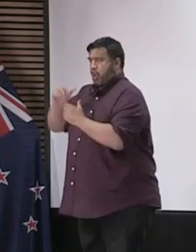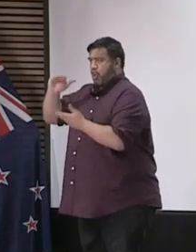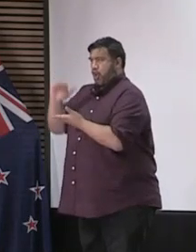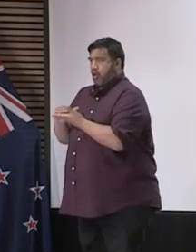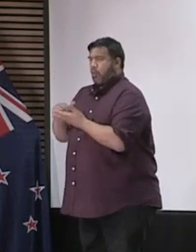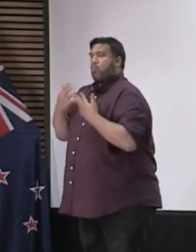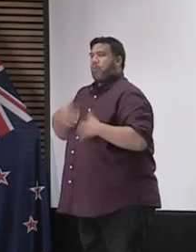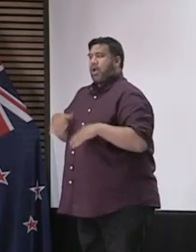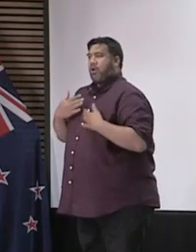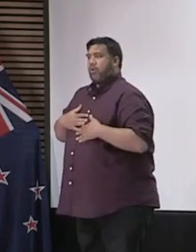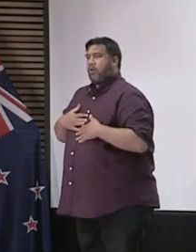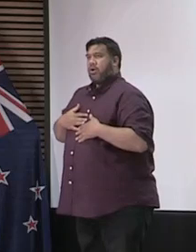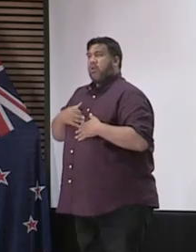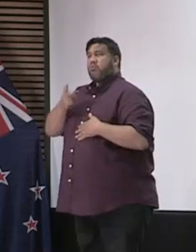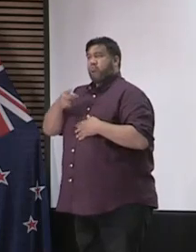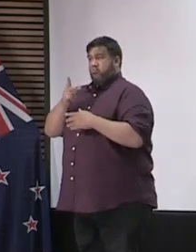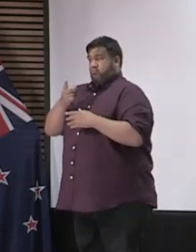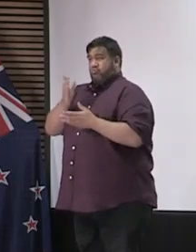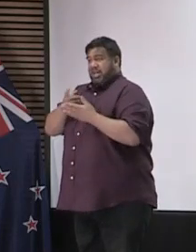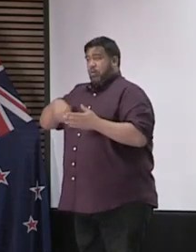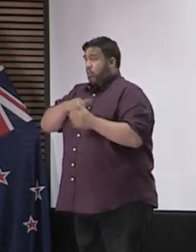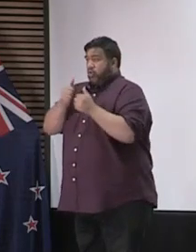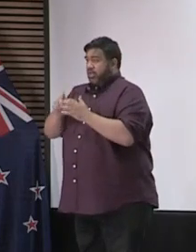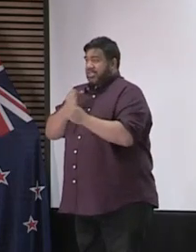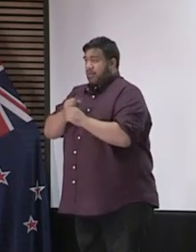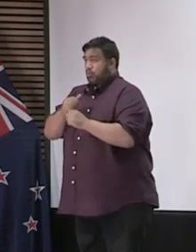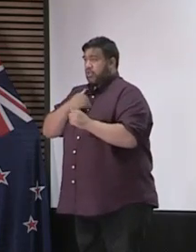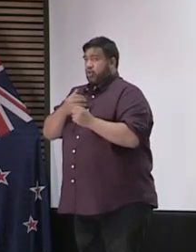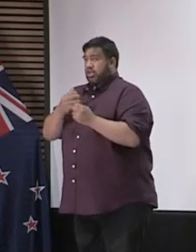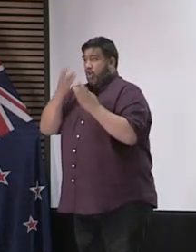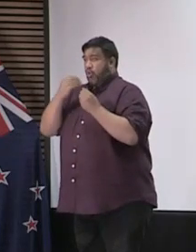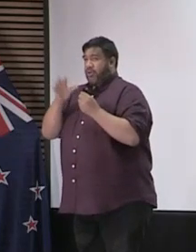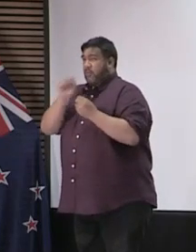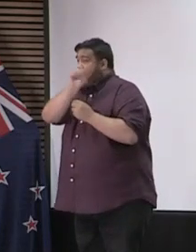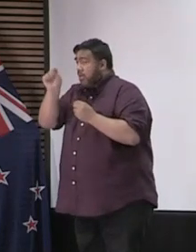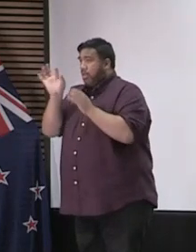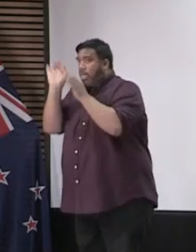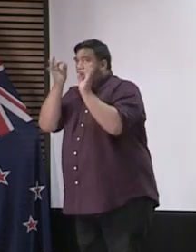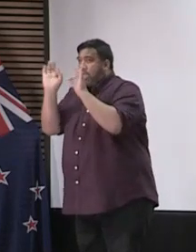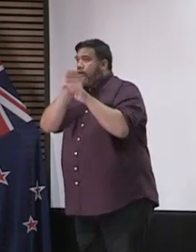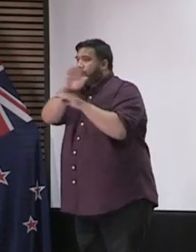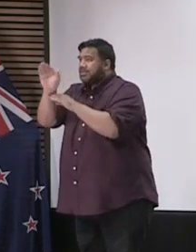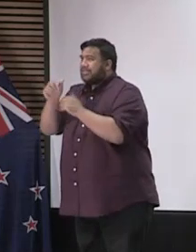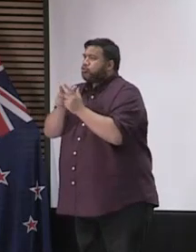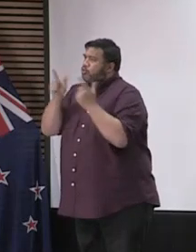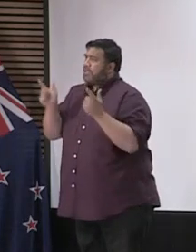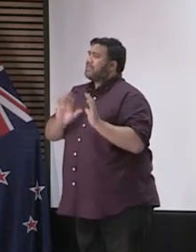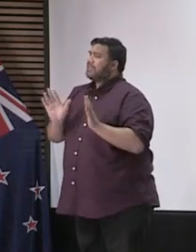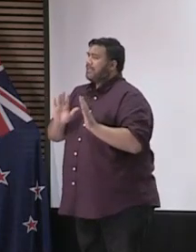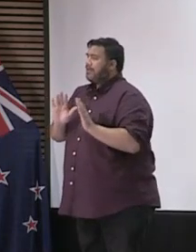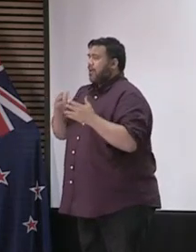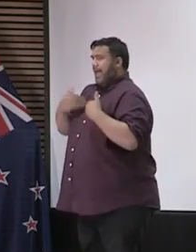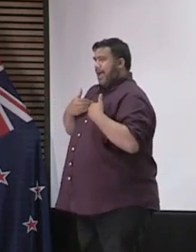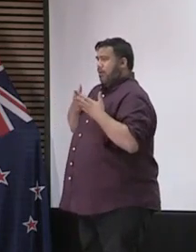at this point, other than ourselves. So I would really encourage New Zealanders, we don't need to constantly compare to other places, we'll do it our